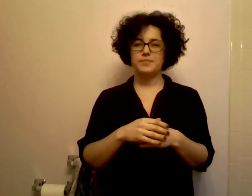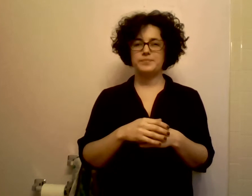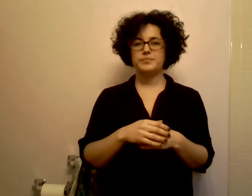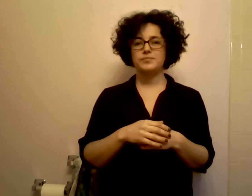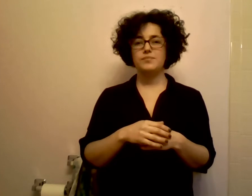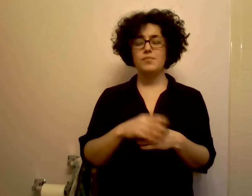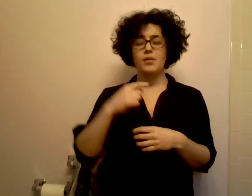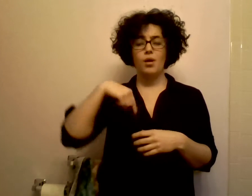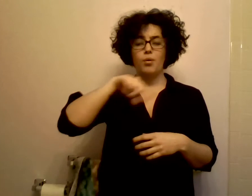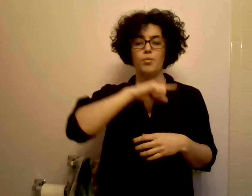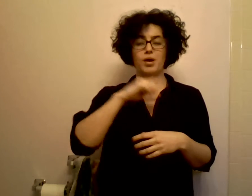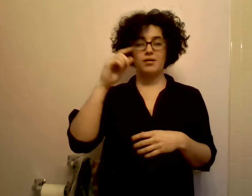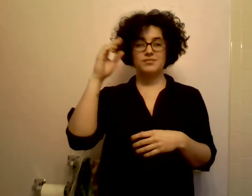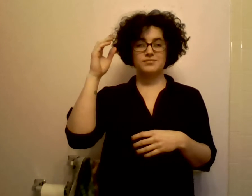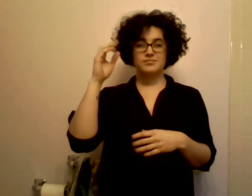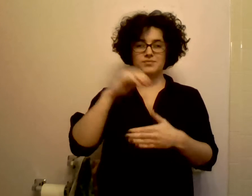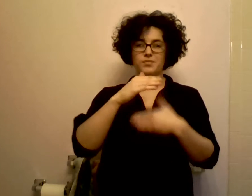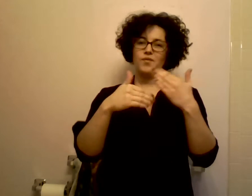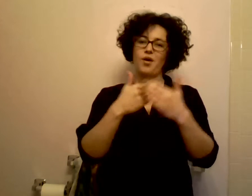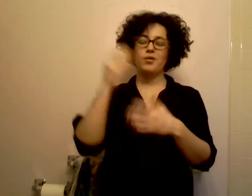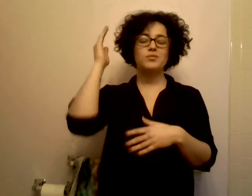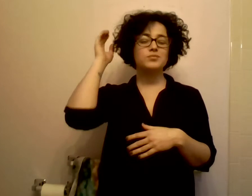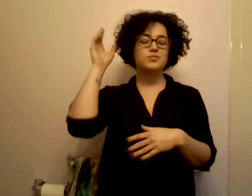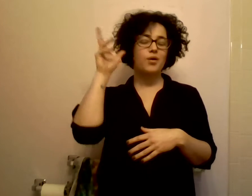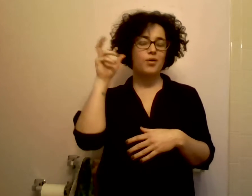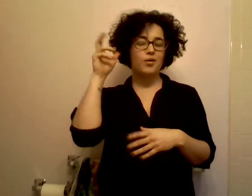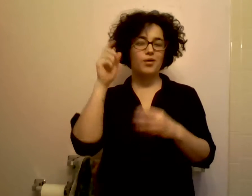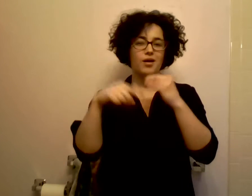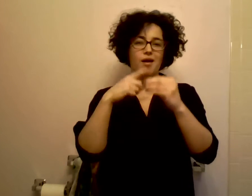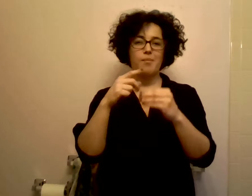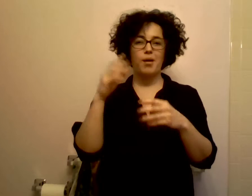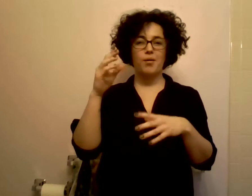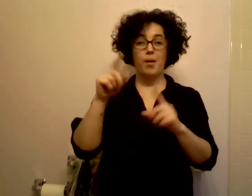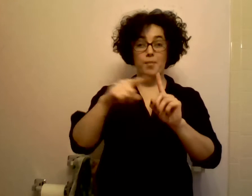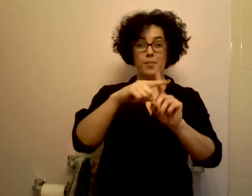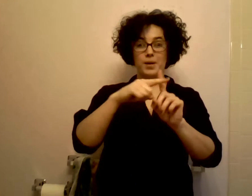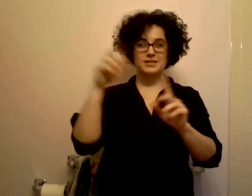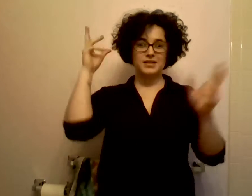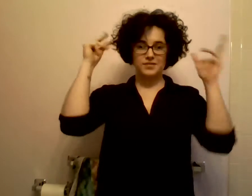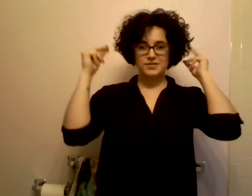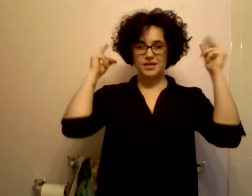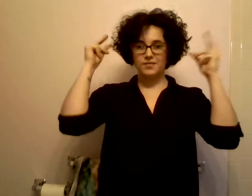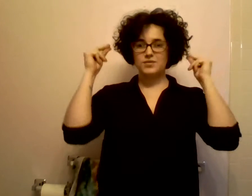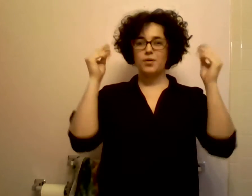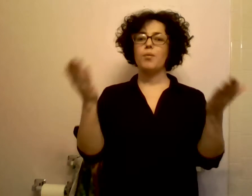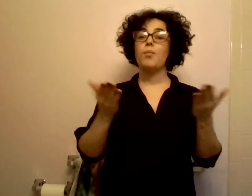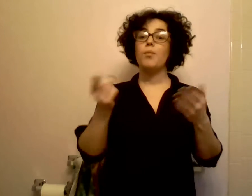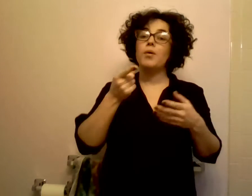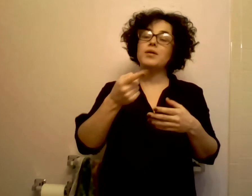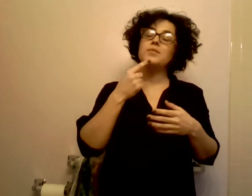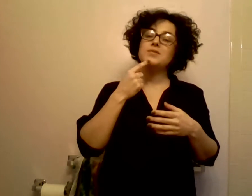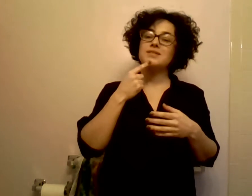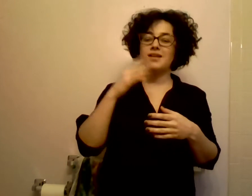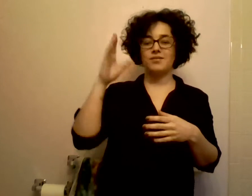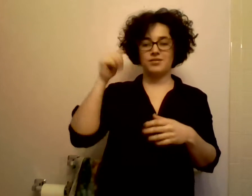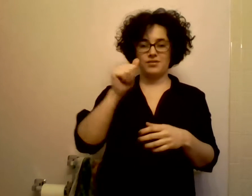about positive self-talk, that what you tell yourself is very likely to become your reality. Well, if this is